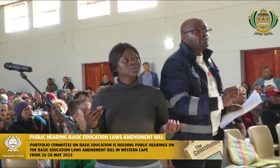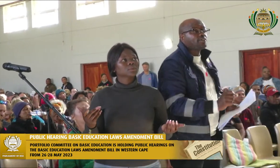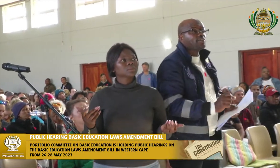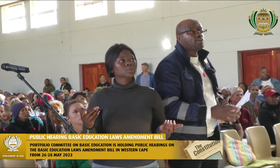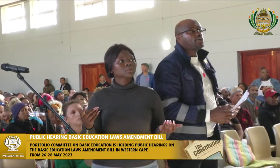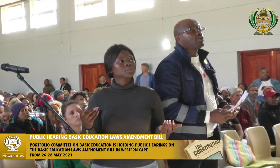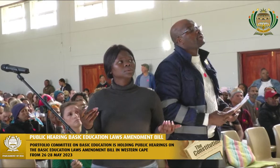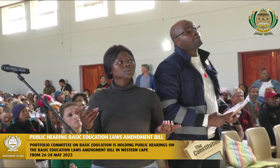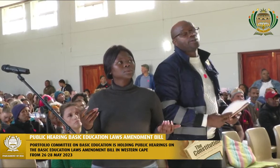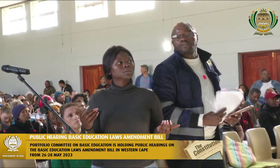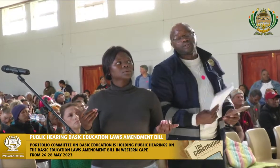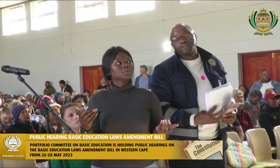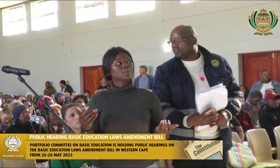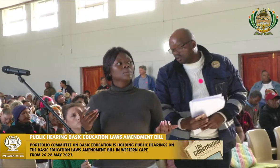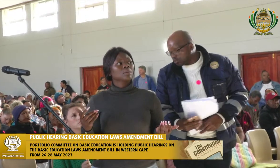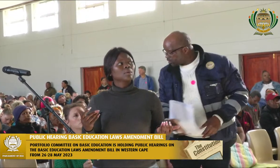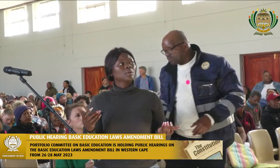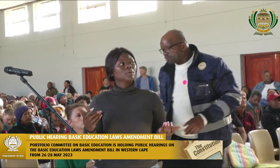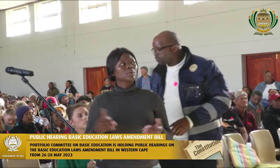No.